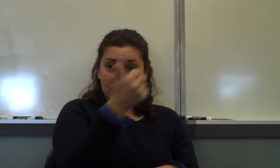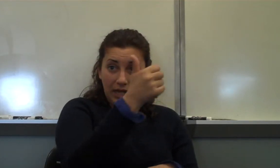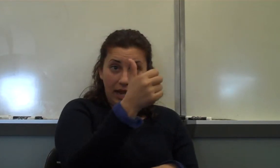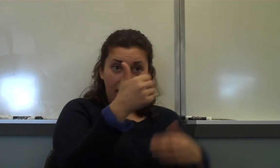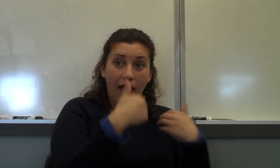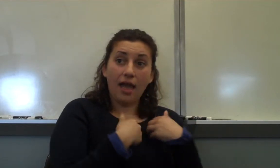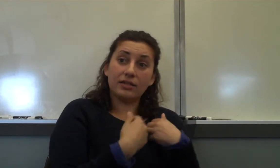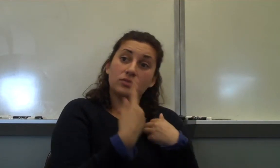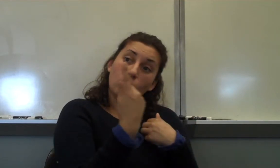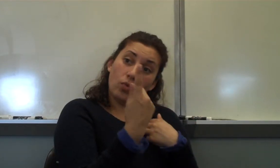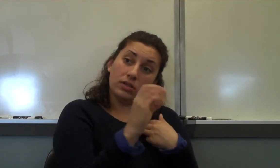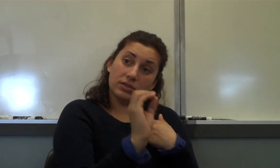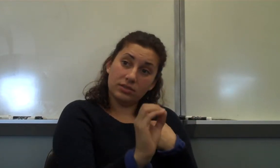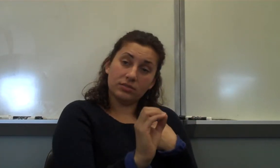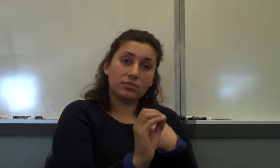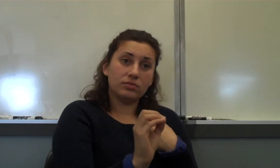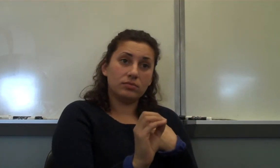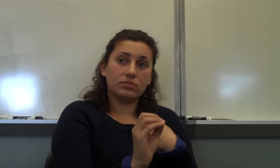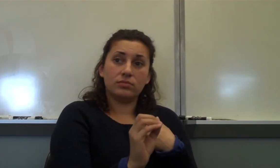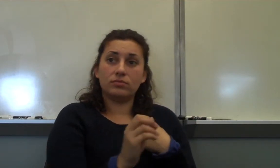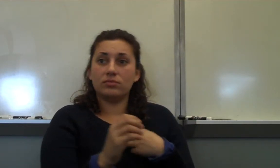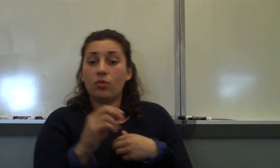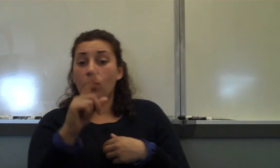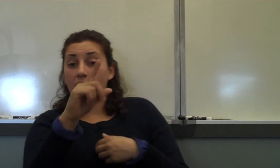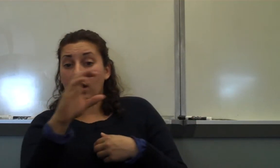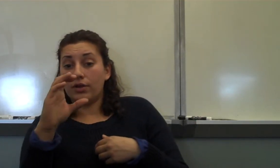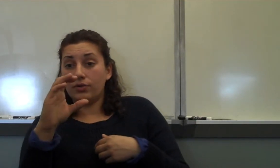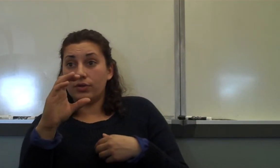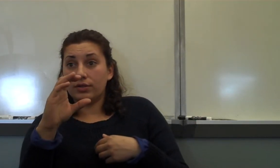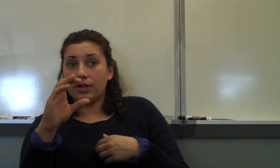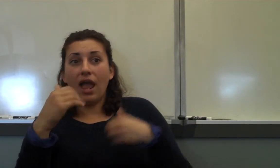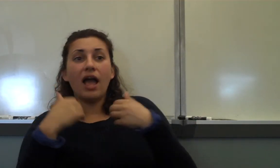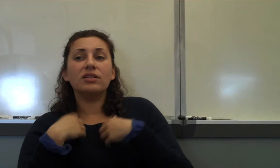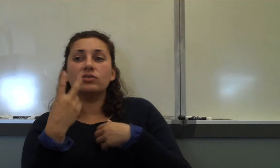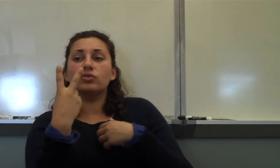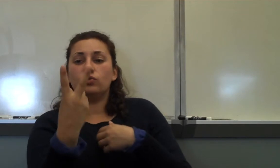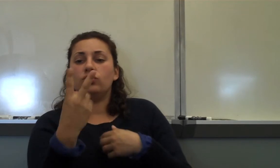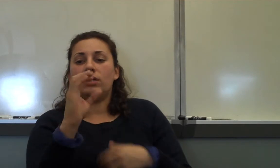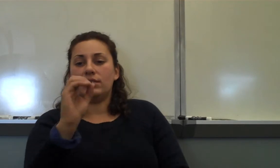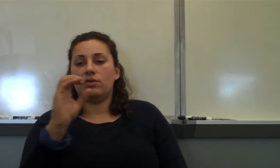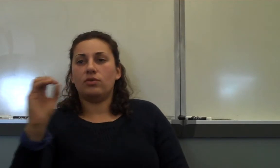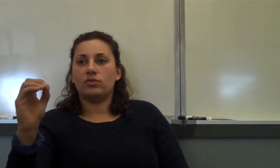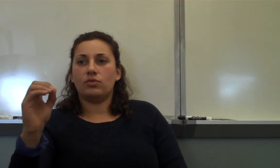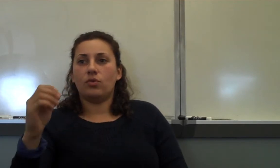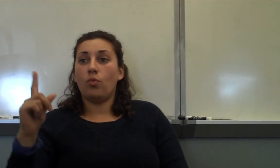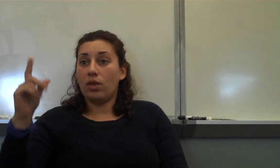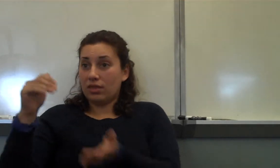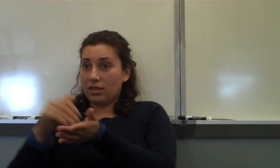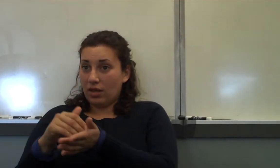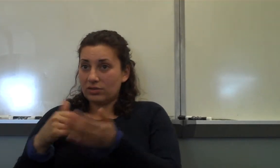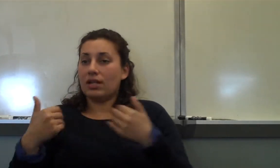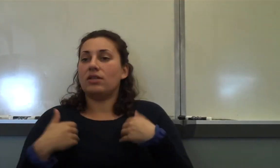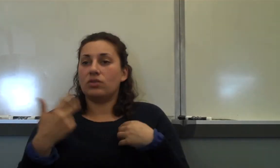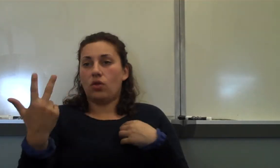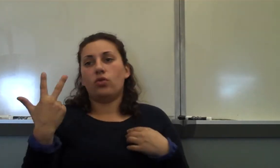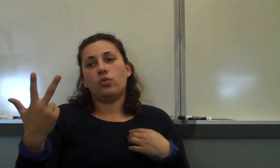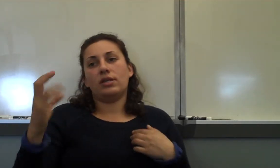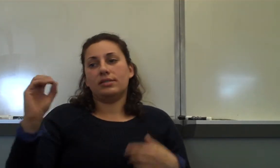shift over 1. 2 zeros, shift over 2. 3 zeros, shift over 3. So if I was taking, let's